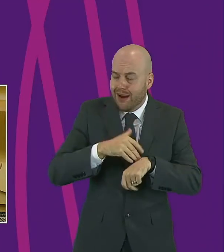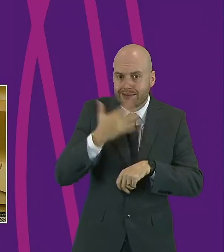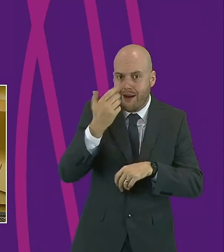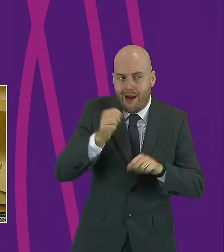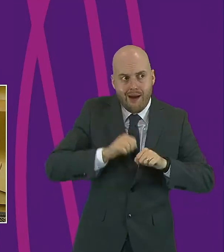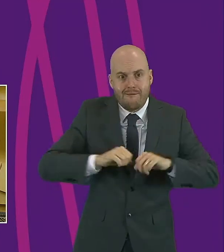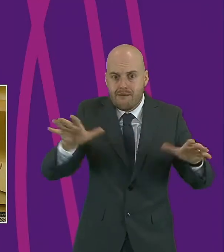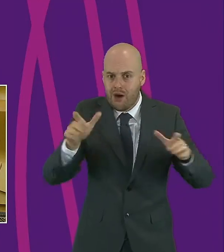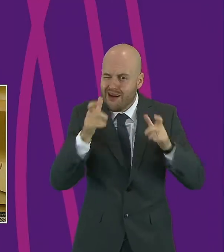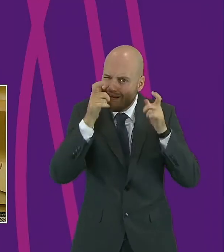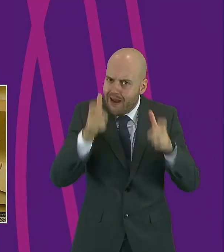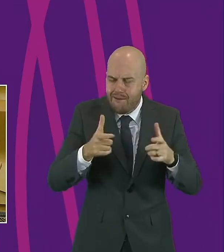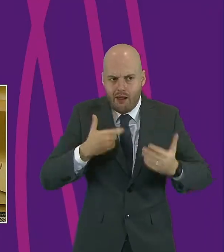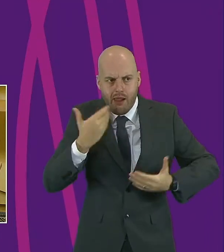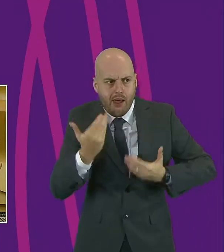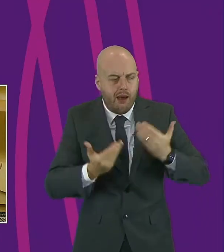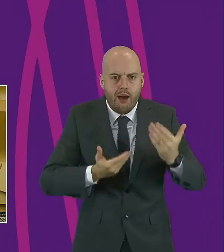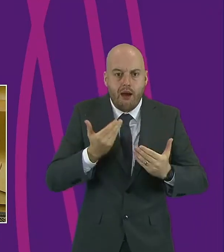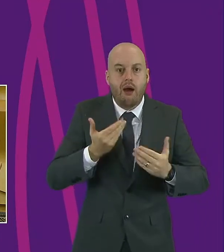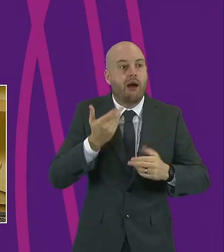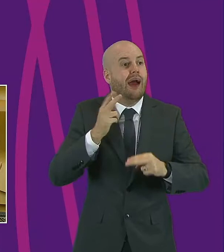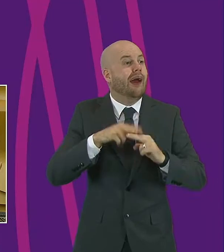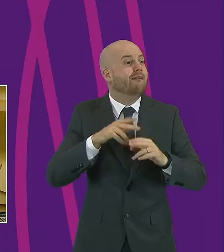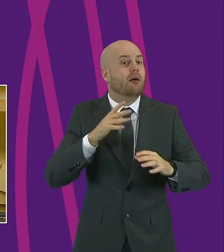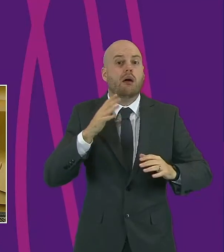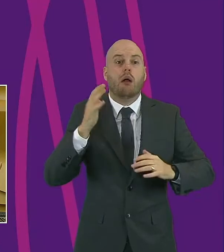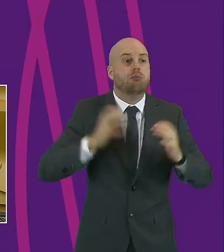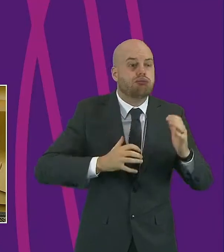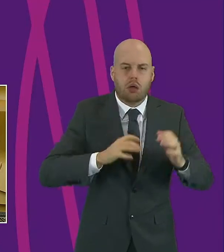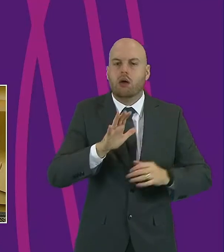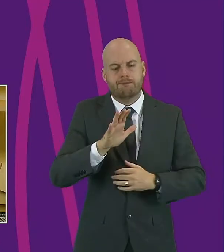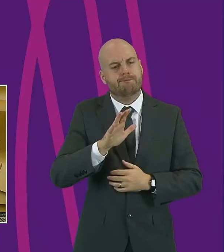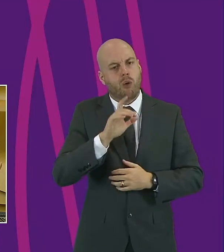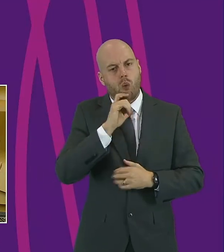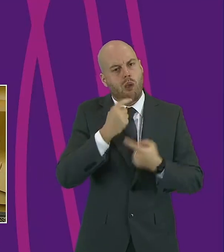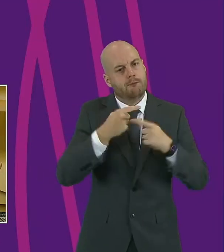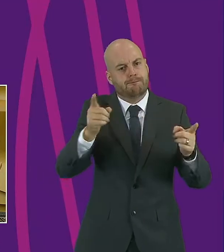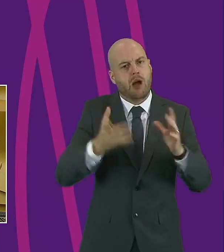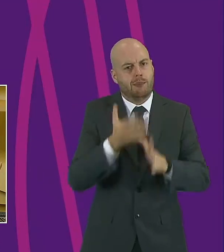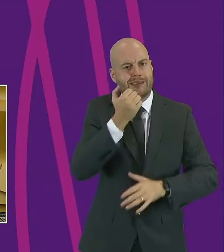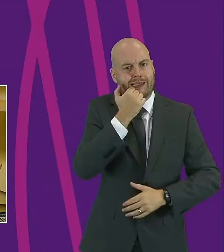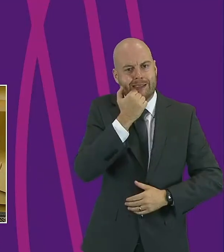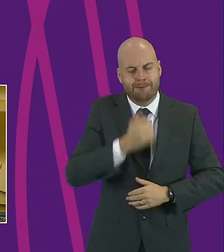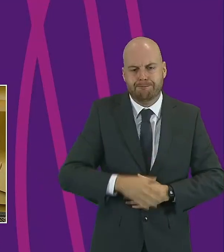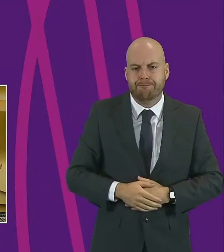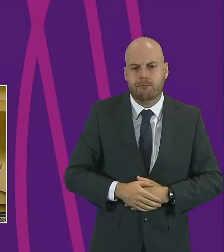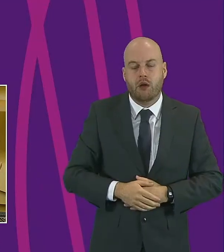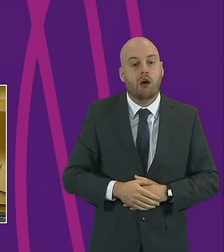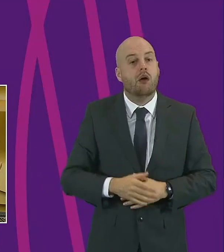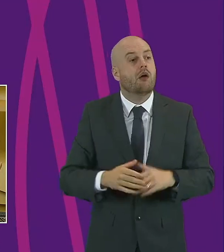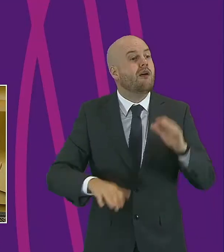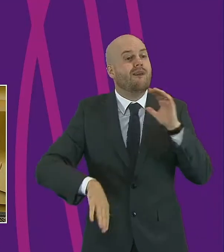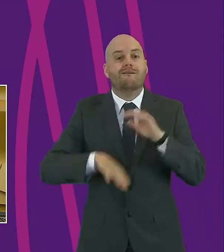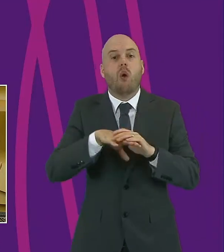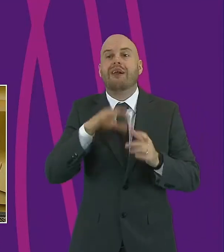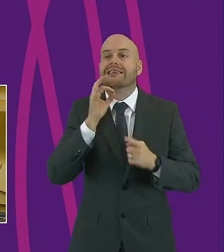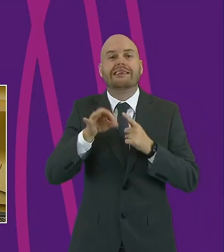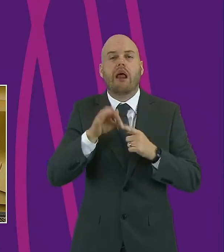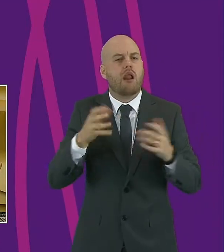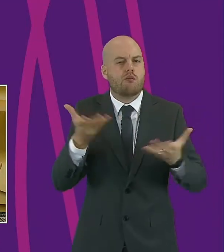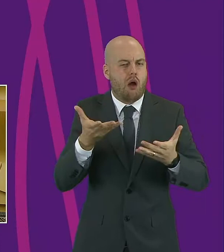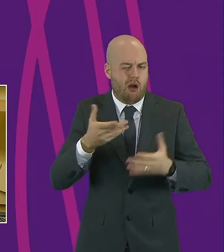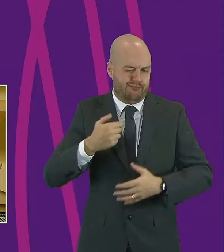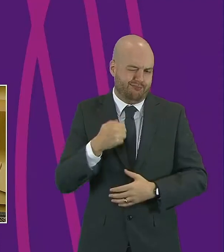hesitate to reimpose restrictions should that prove necessary. Full details will be available on the Scottish Government website, but the 24th of August